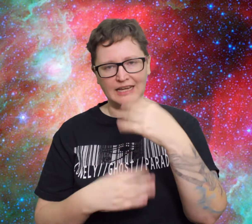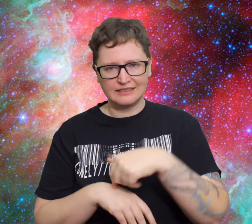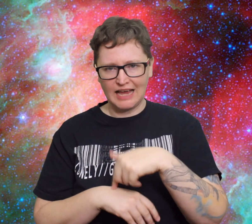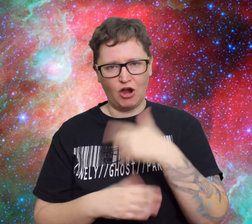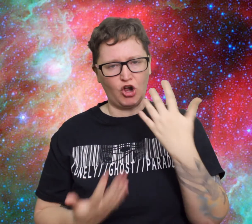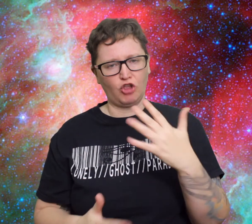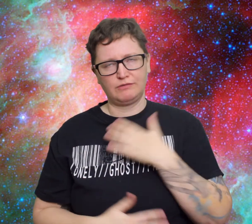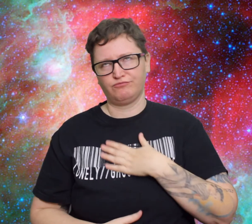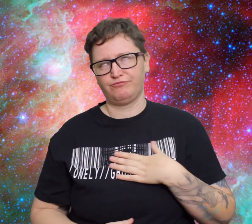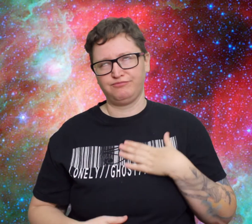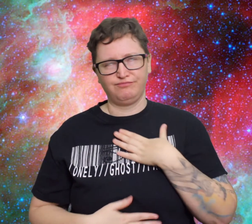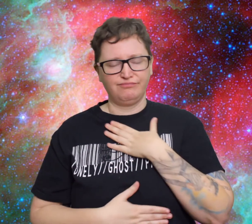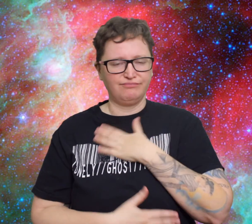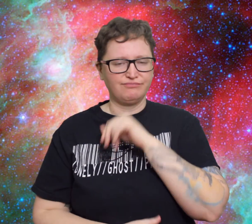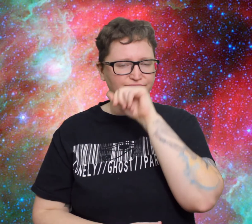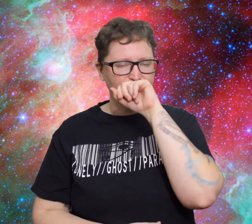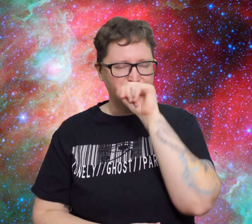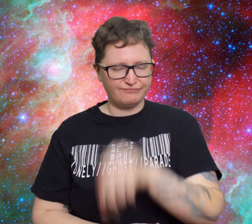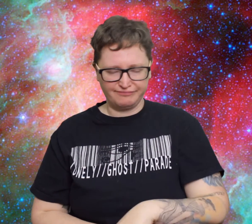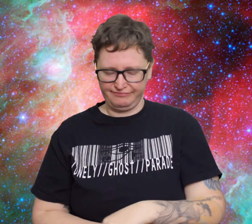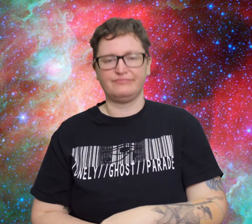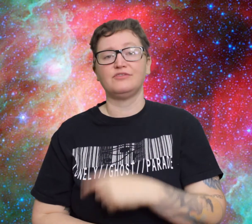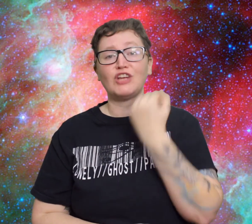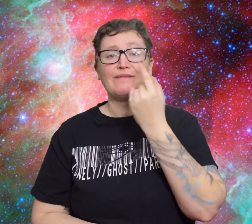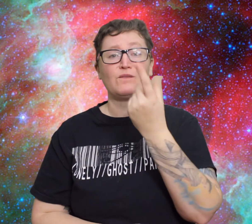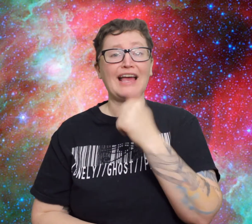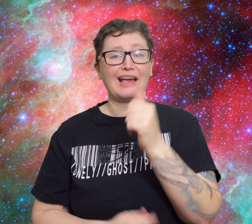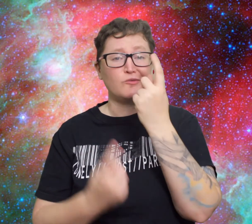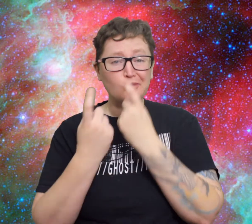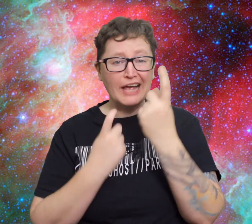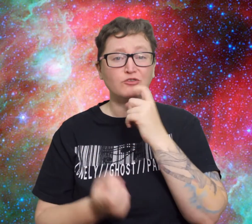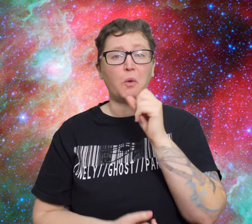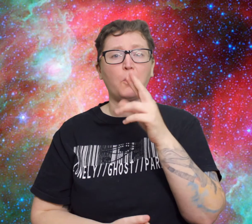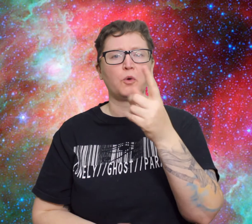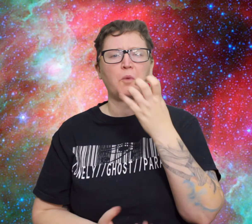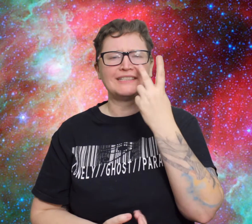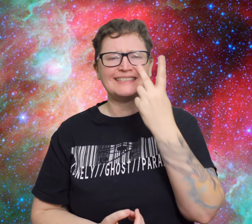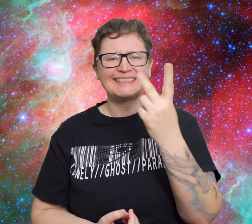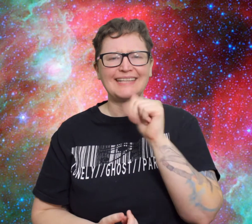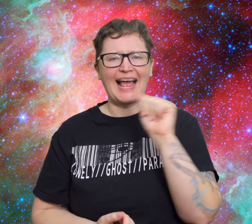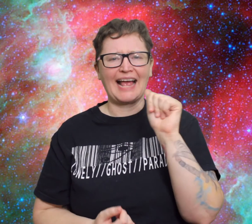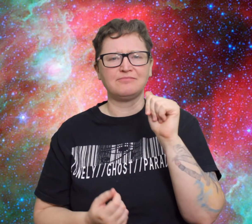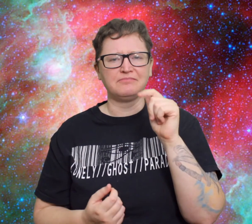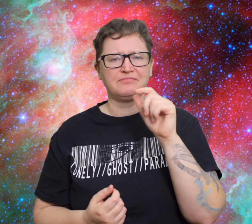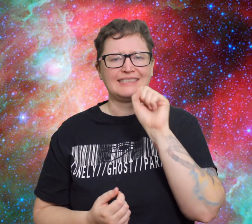Now, I have played for many, many times already. I really love this. If you have any questions, or you